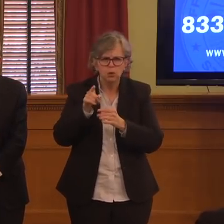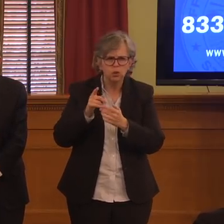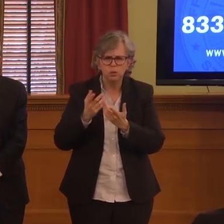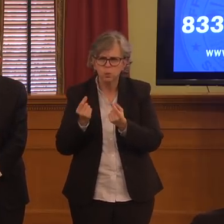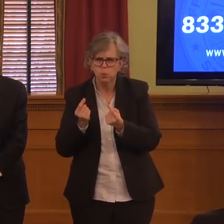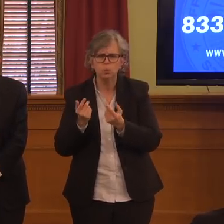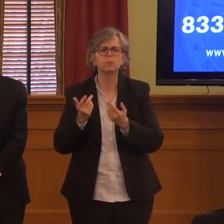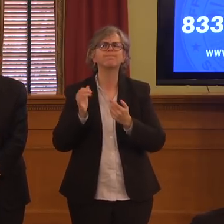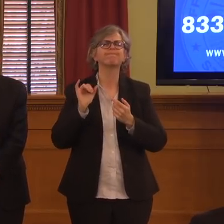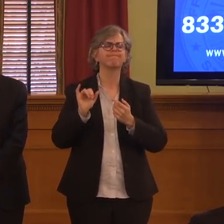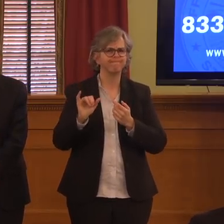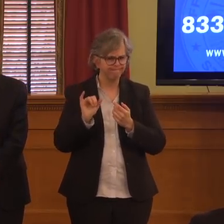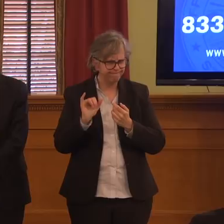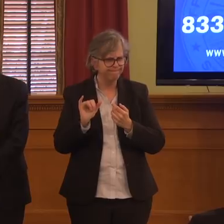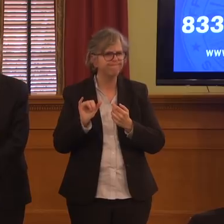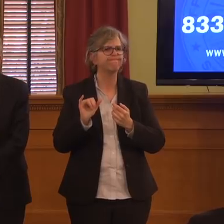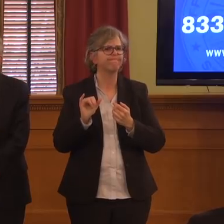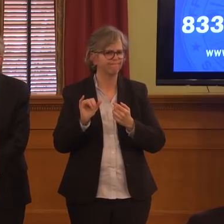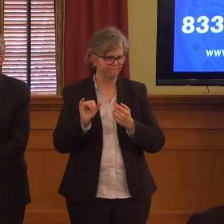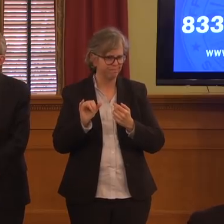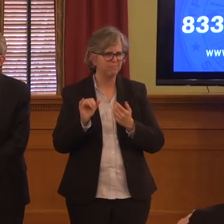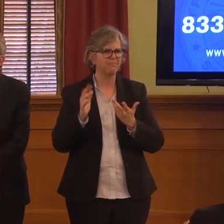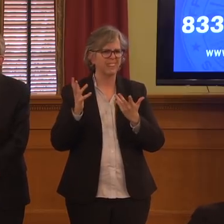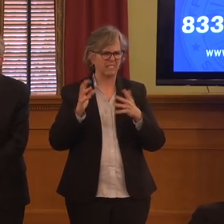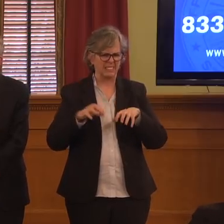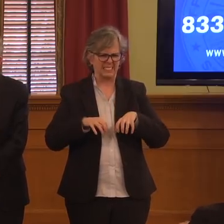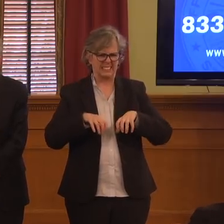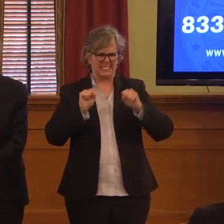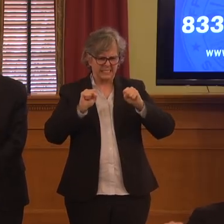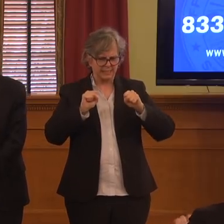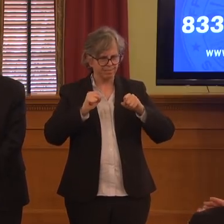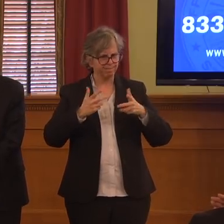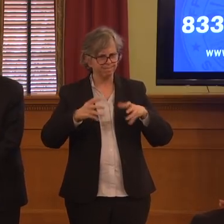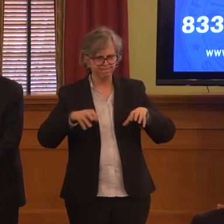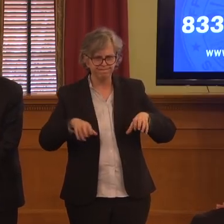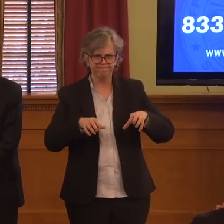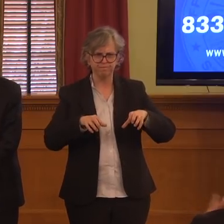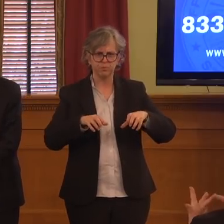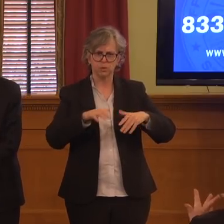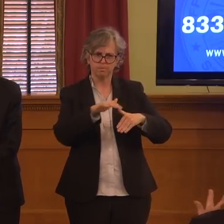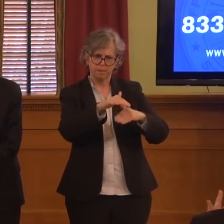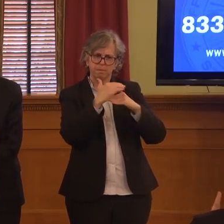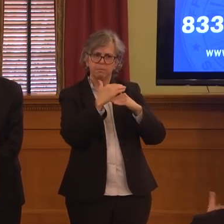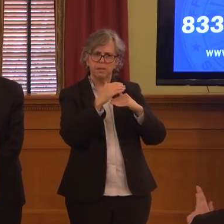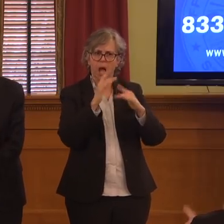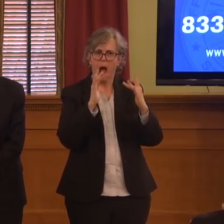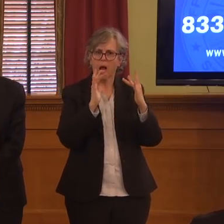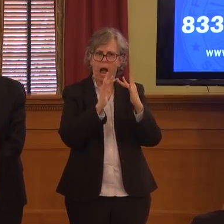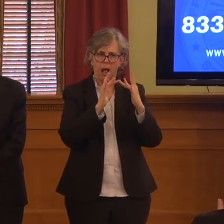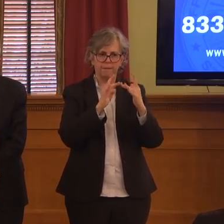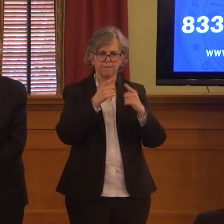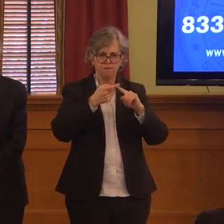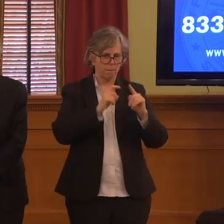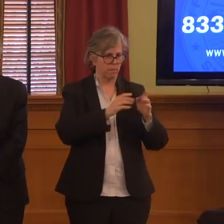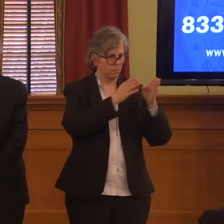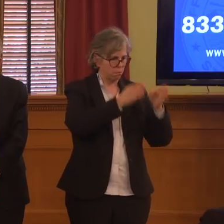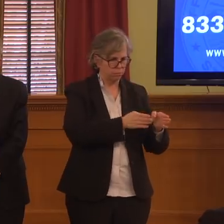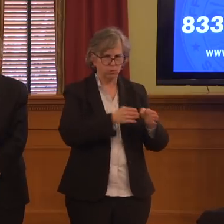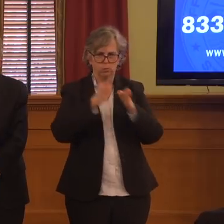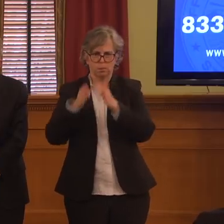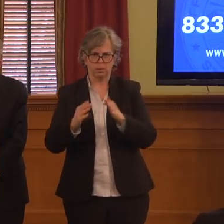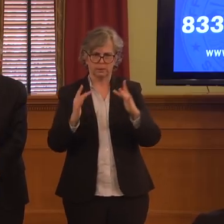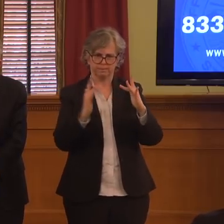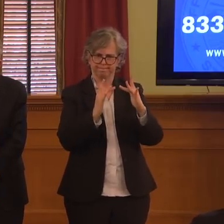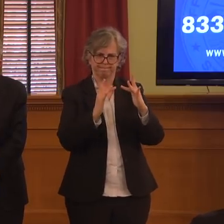to take the necessary precautions to limit any non-essential person-to-person contact. This will impact, when you're talking about